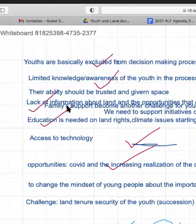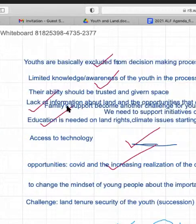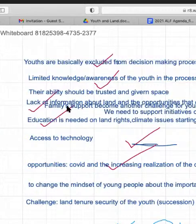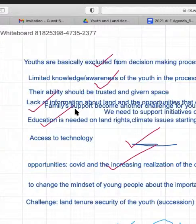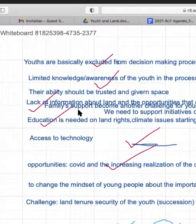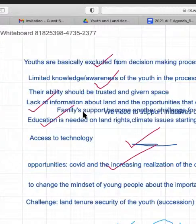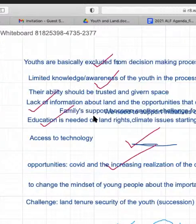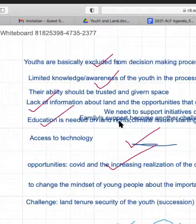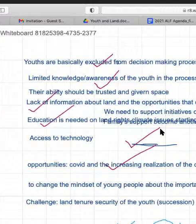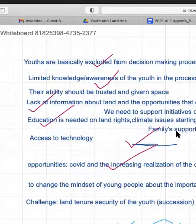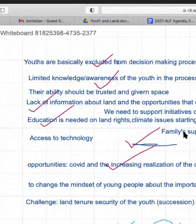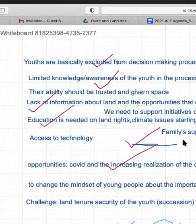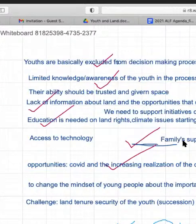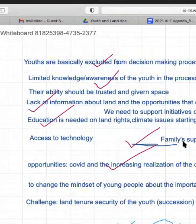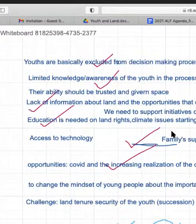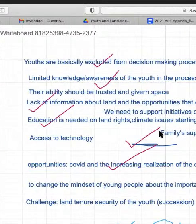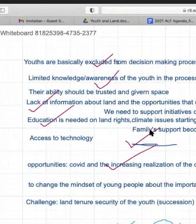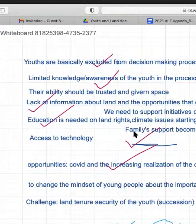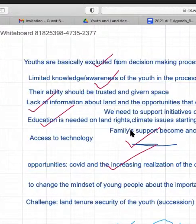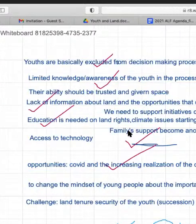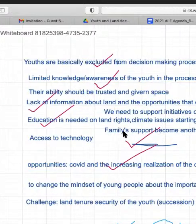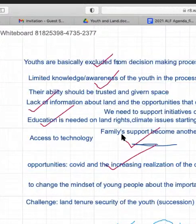support.